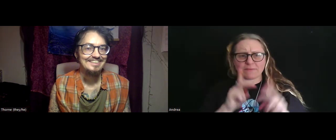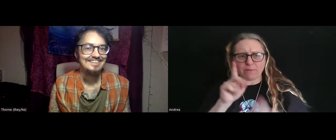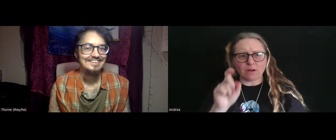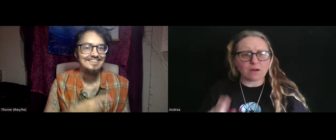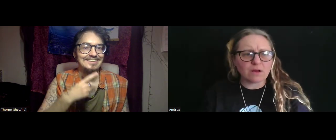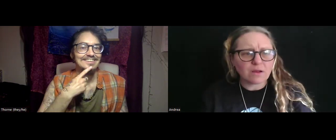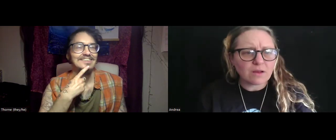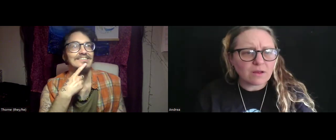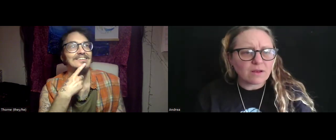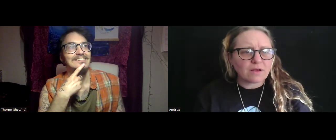people?